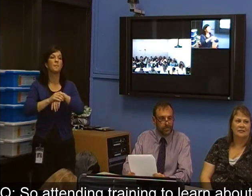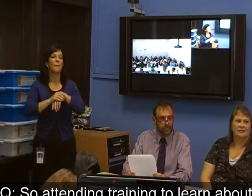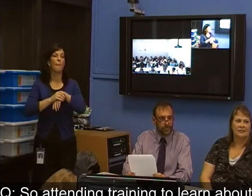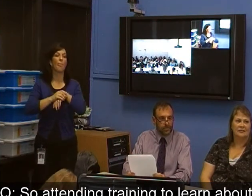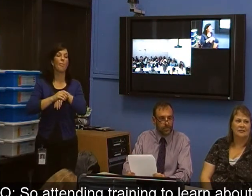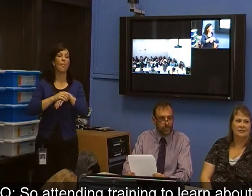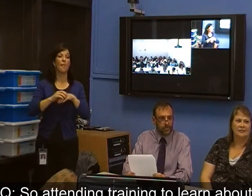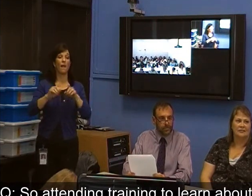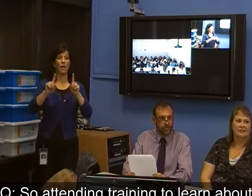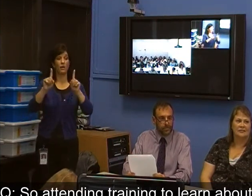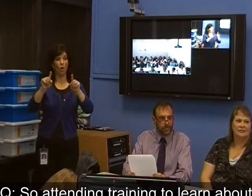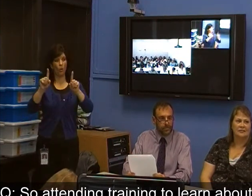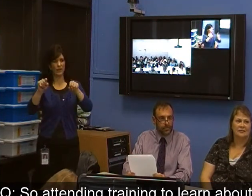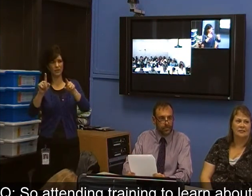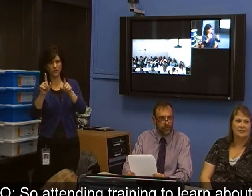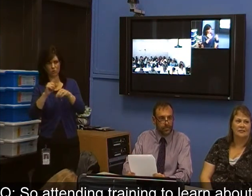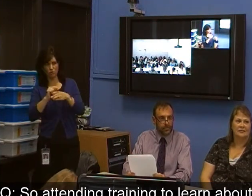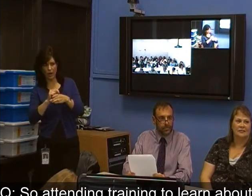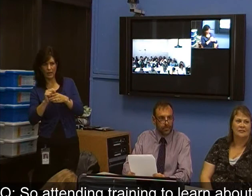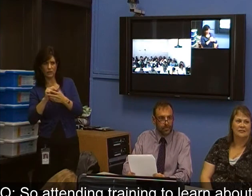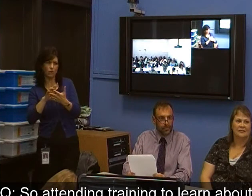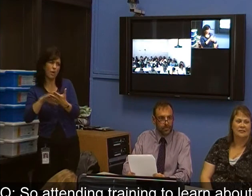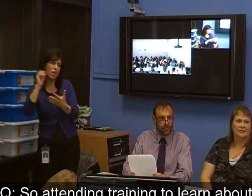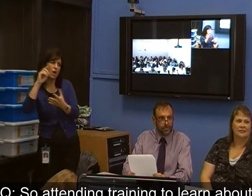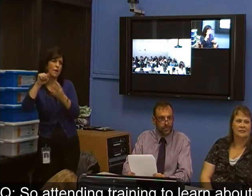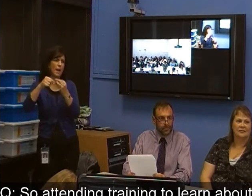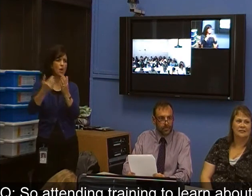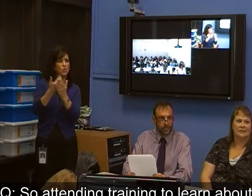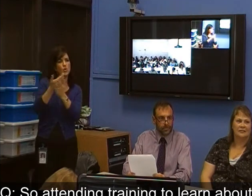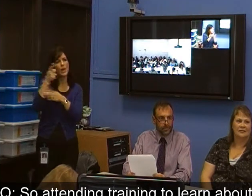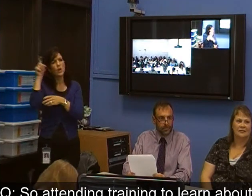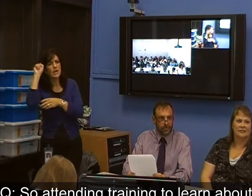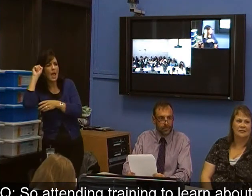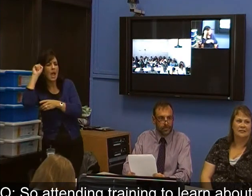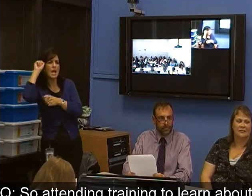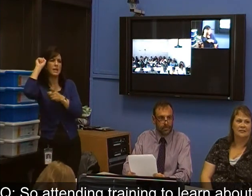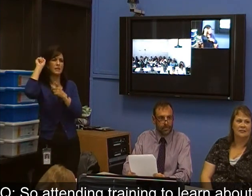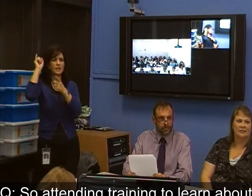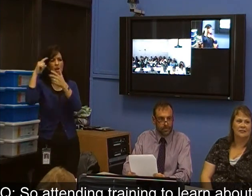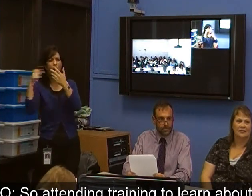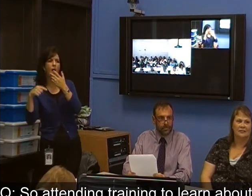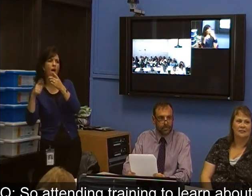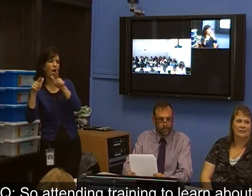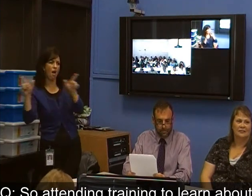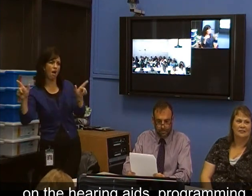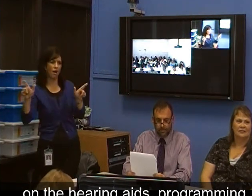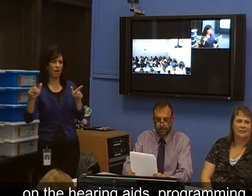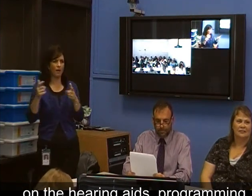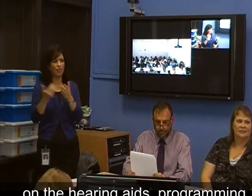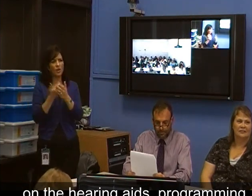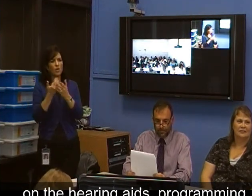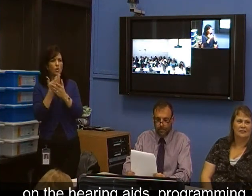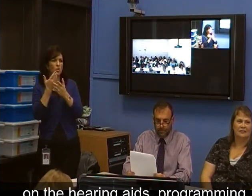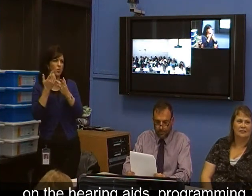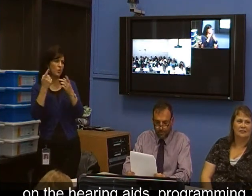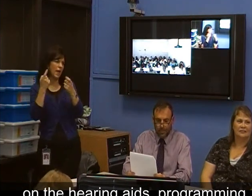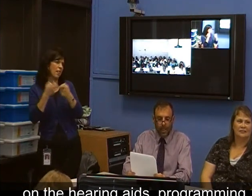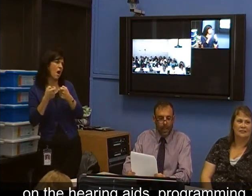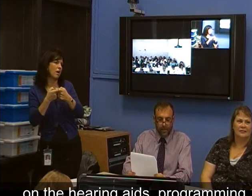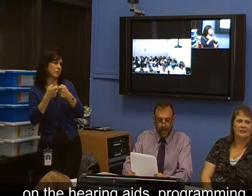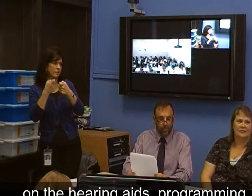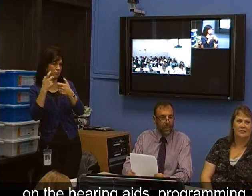to learn about new hearing aids and the new circuitry on the hearing aids